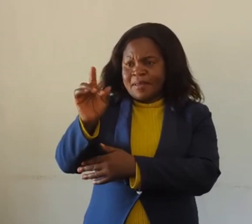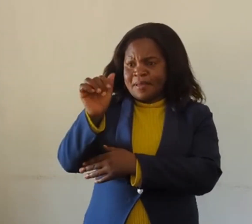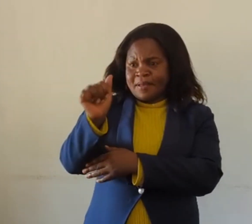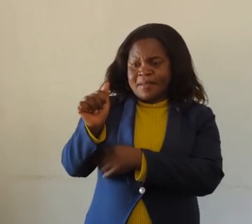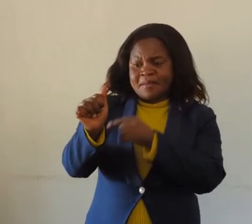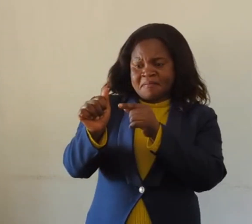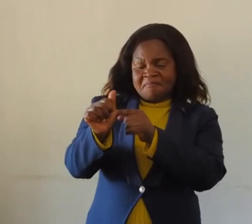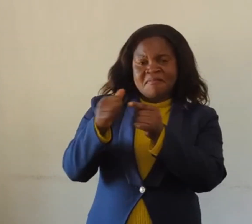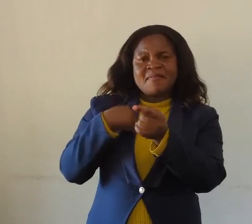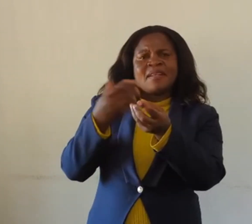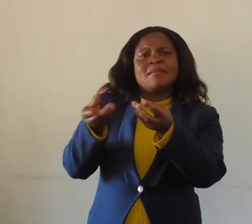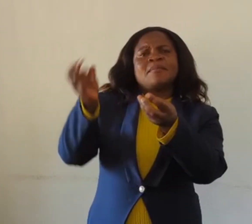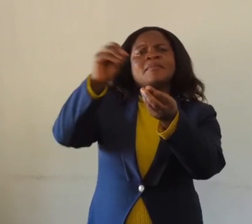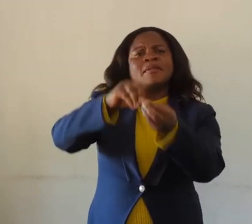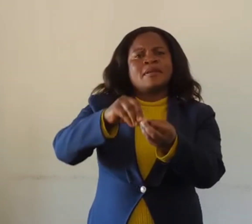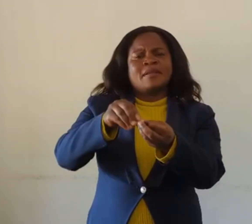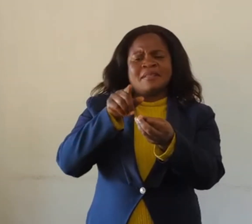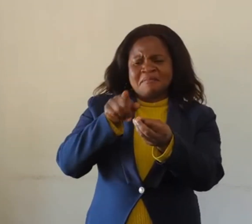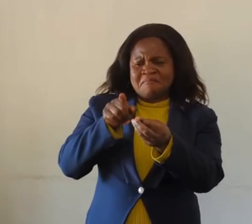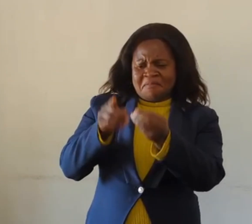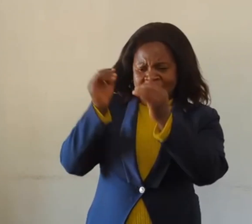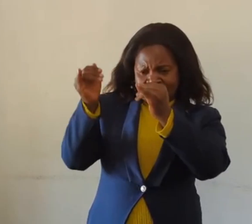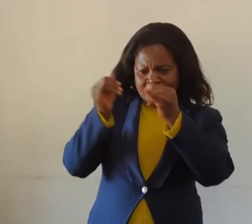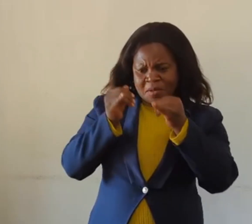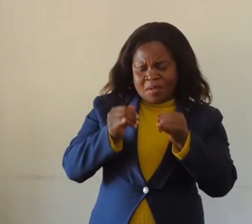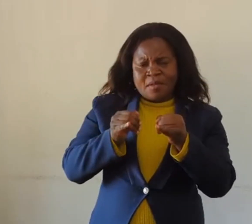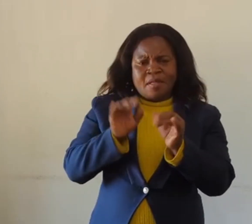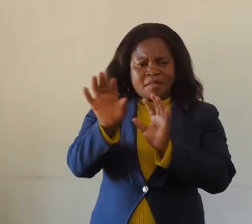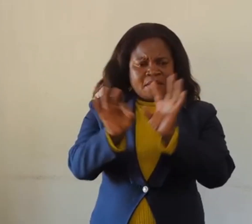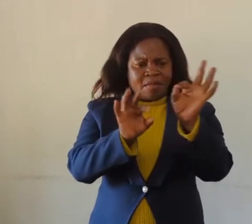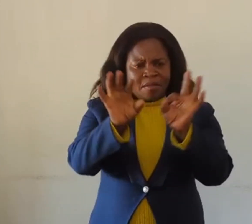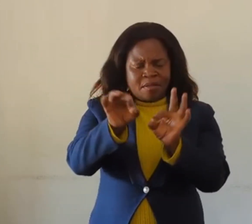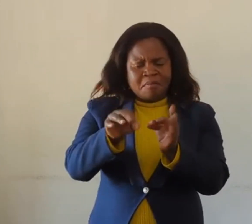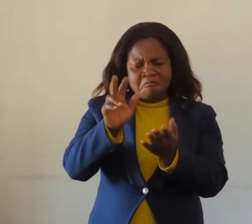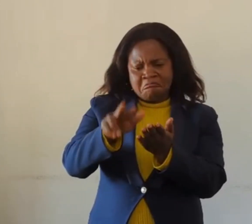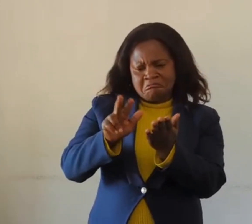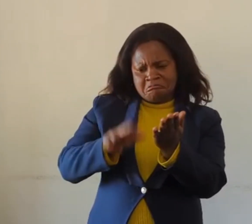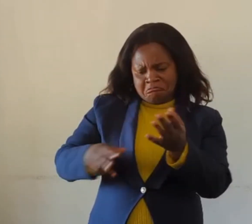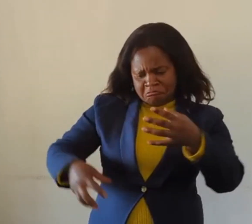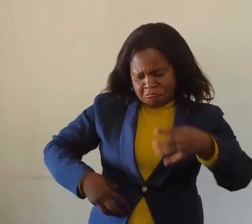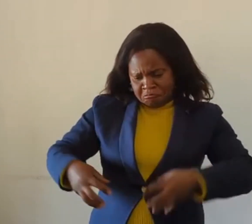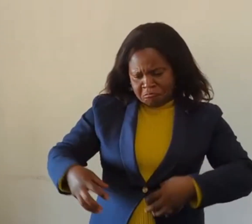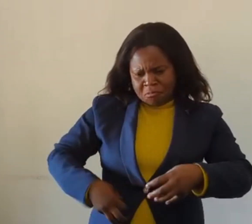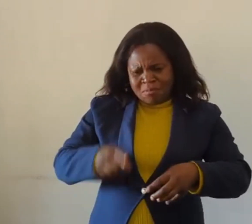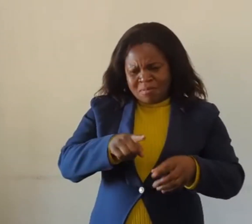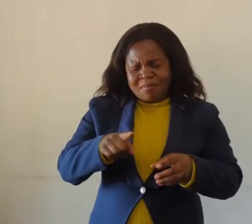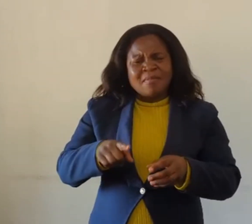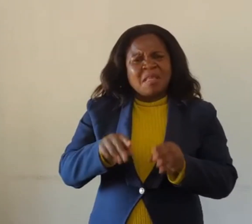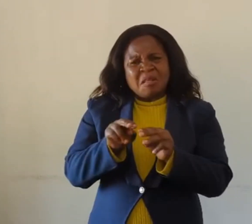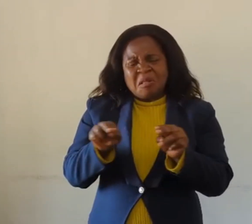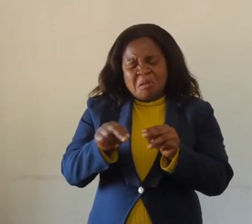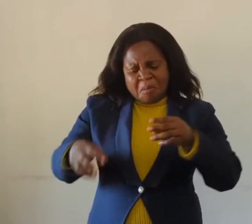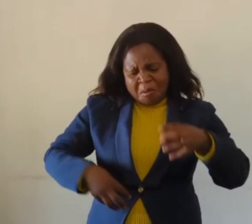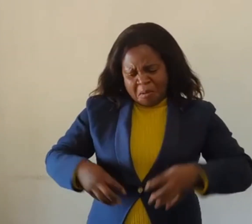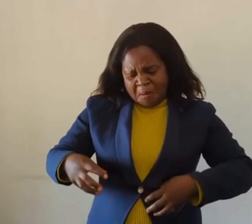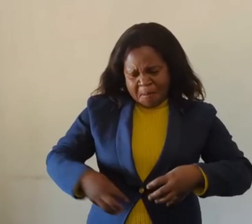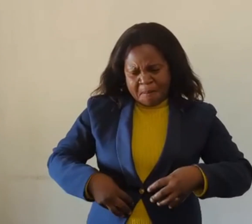been added which introduces the nomination petition, which is a formal complaint made to a court or